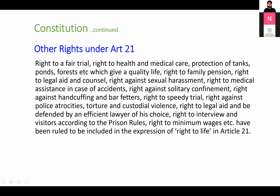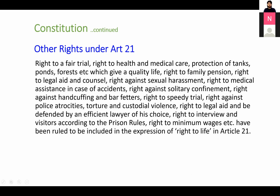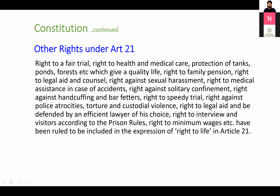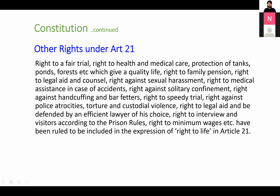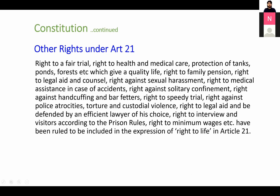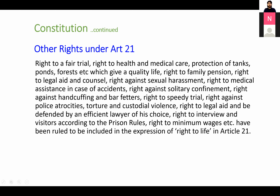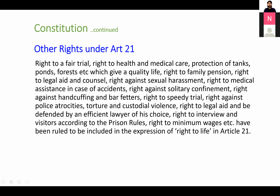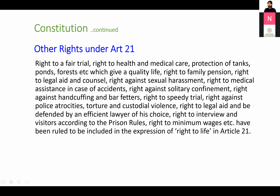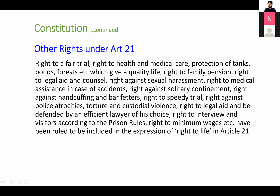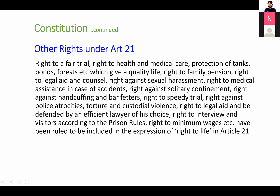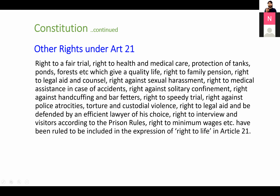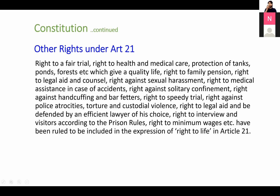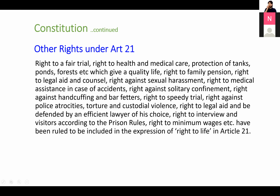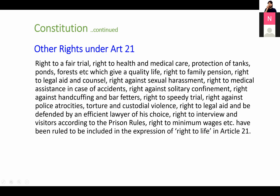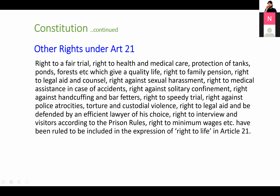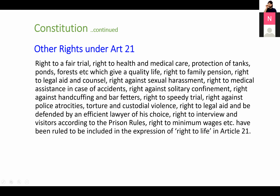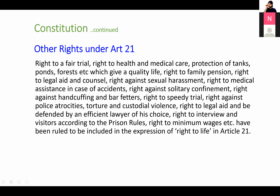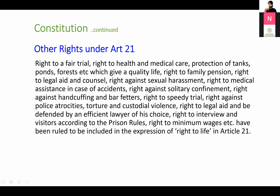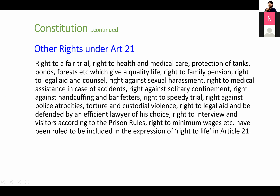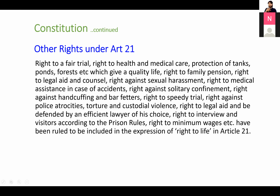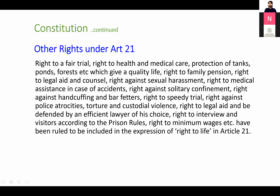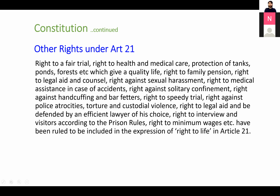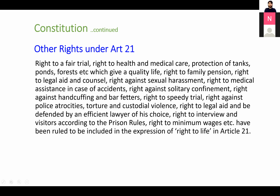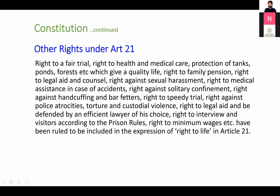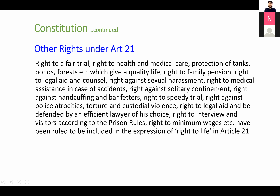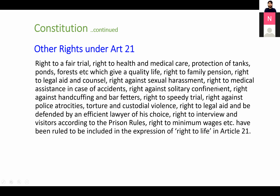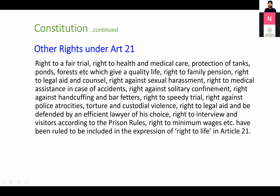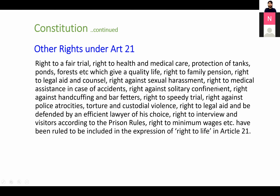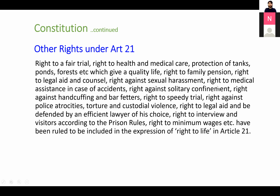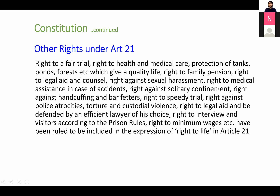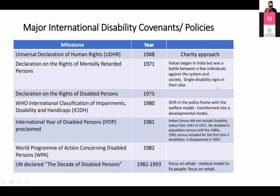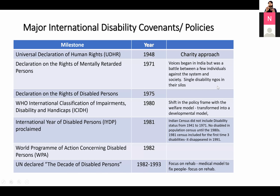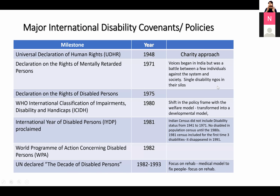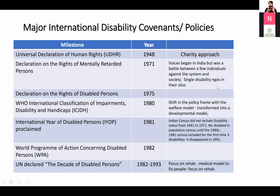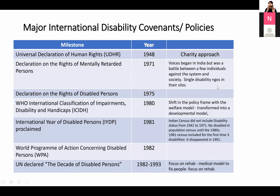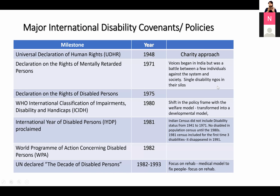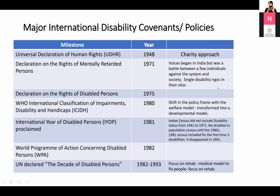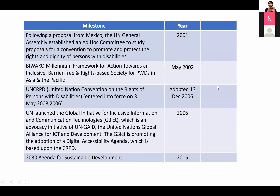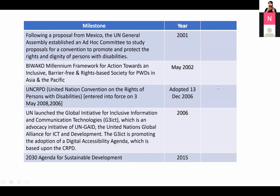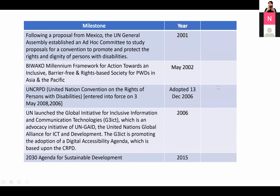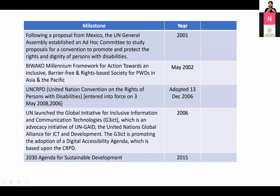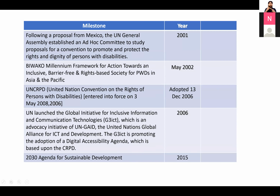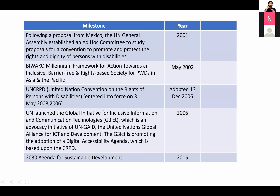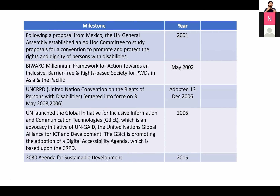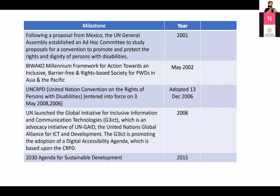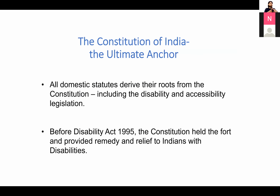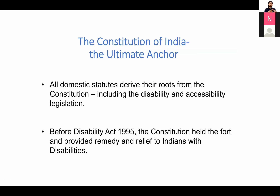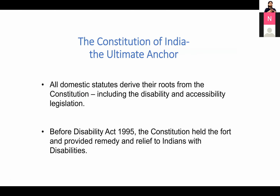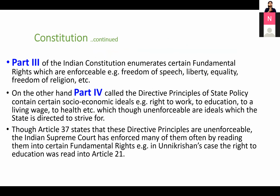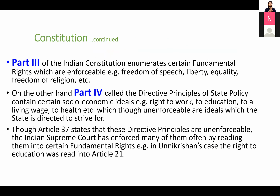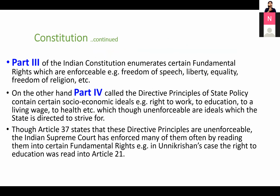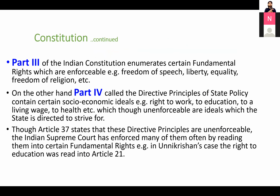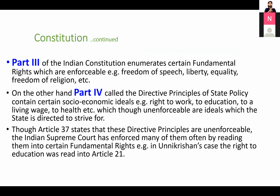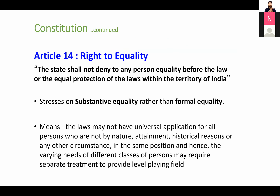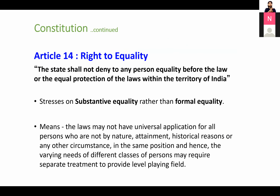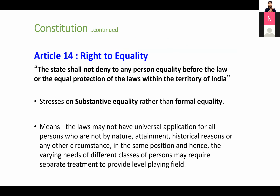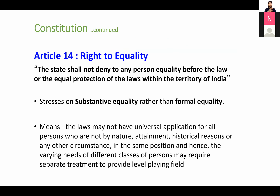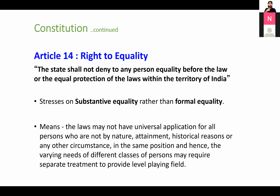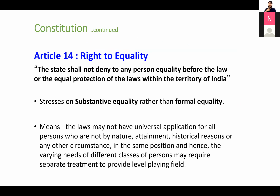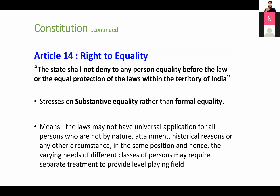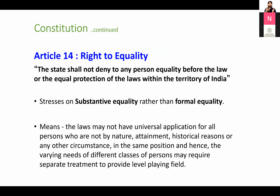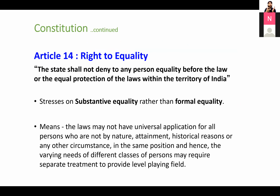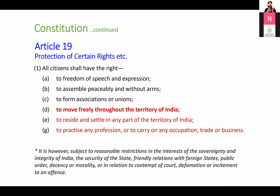Sir. Yes. Yeah. Probably I had problem in unmuting myself. This technology can fail you sometimes when you need it most.